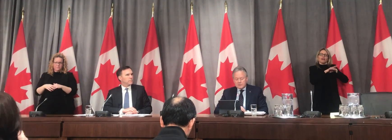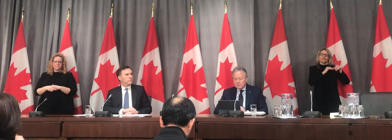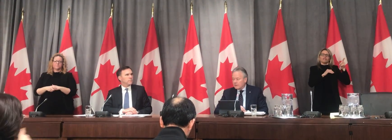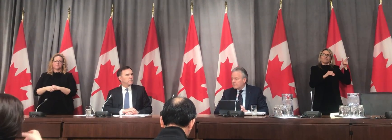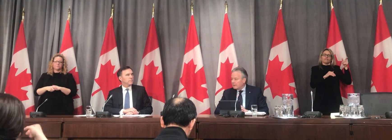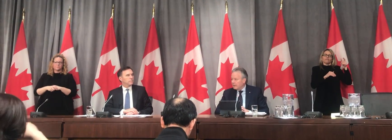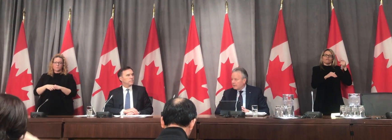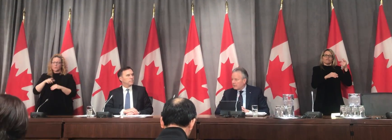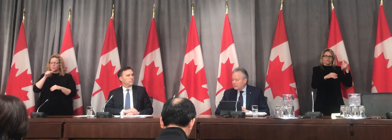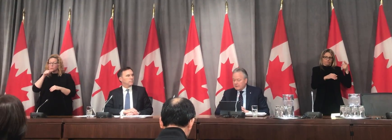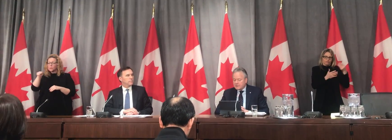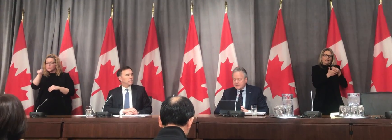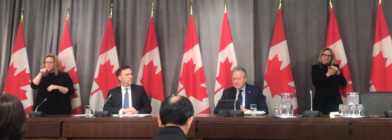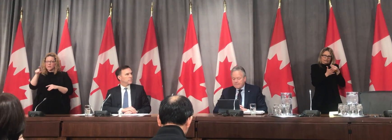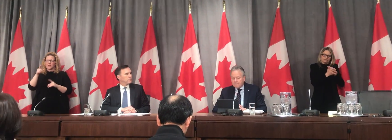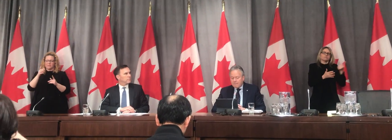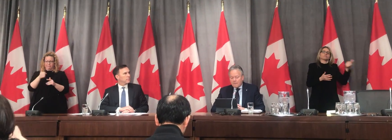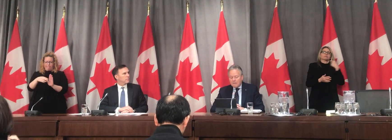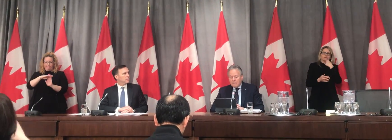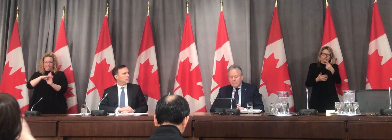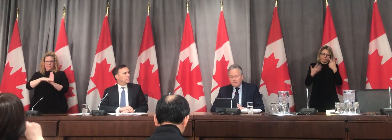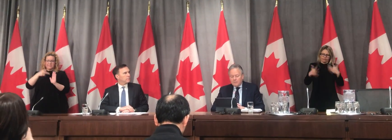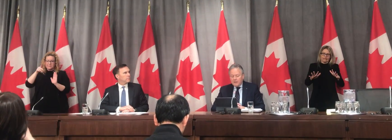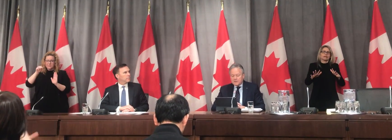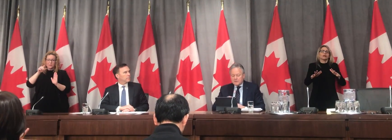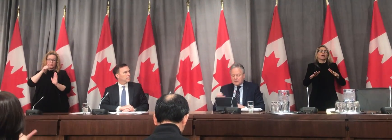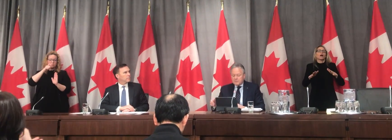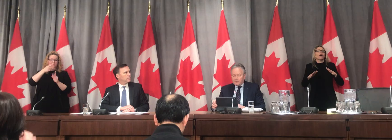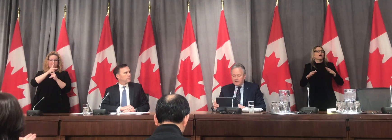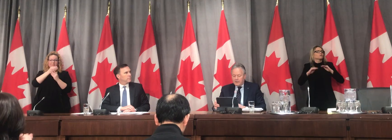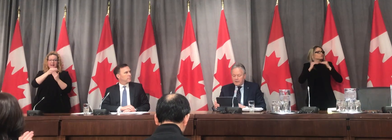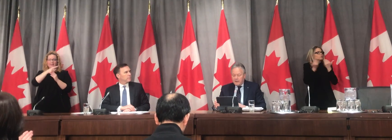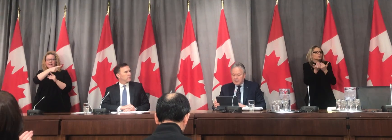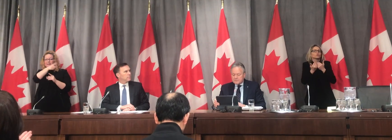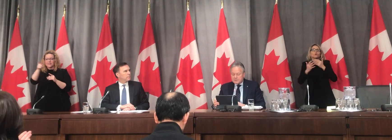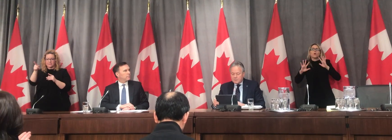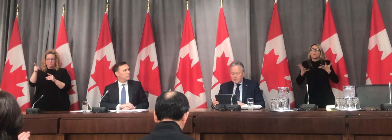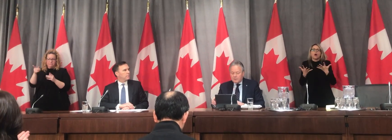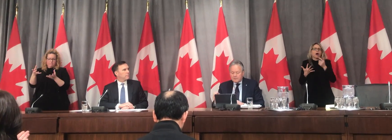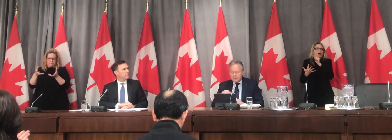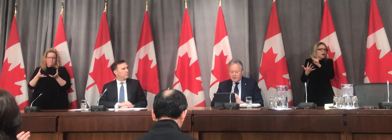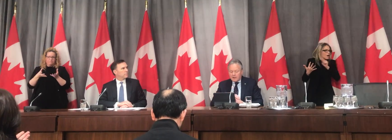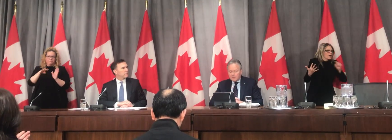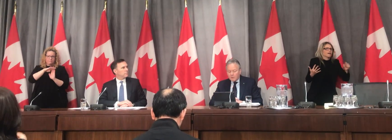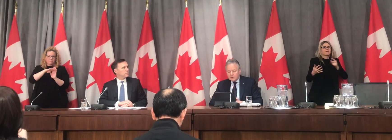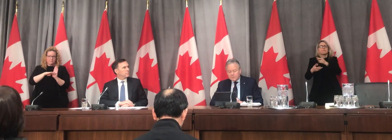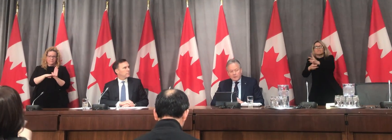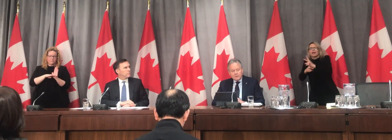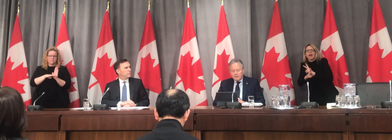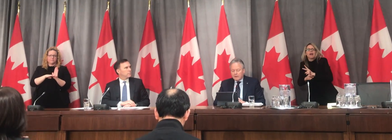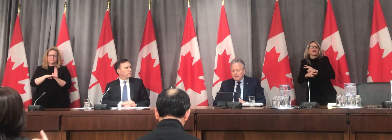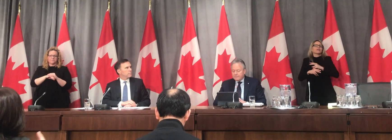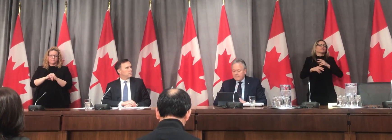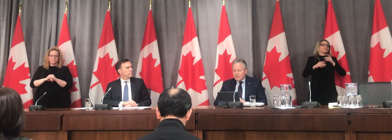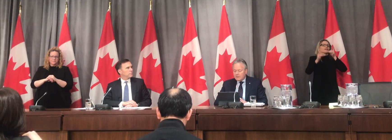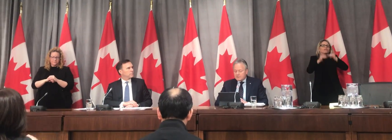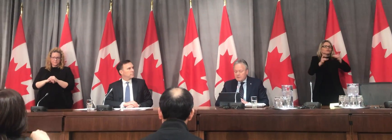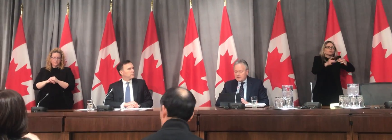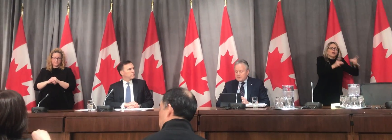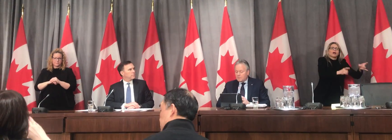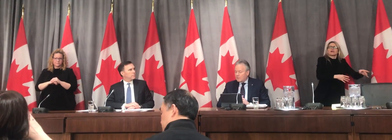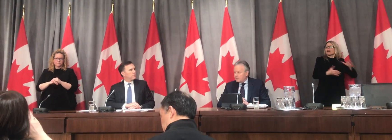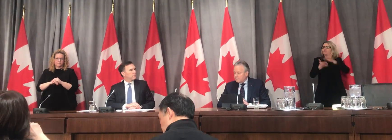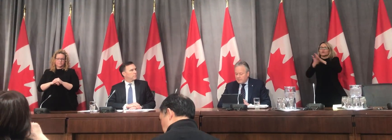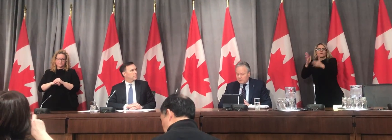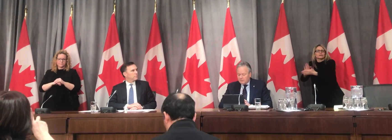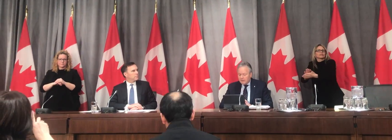to consumers and companies. The bank is also providing extra support to the Canada mortgage bond market so